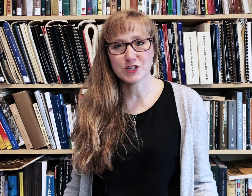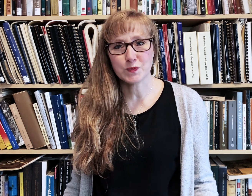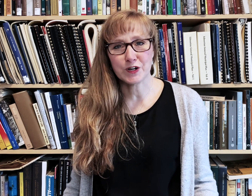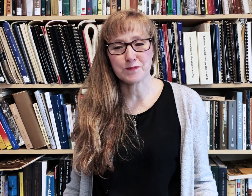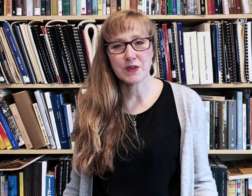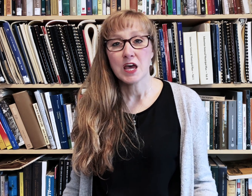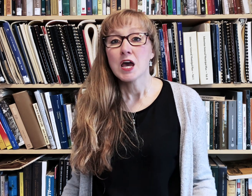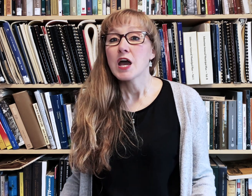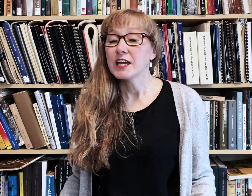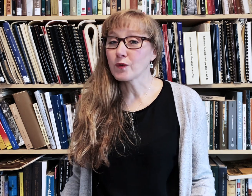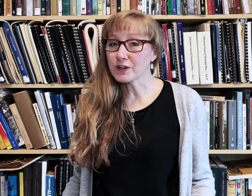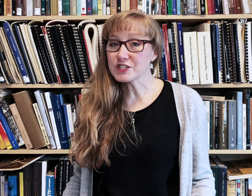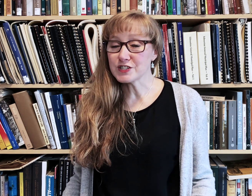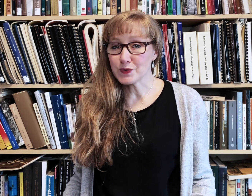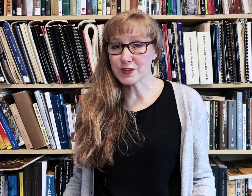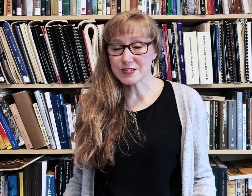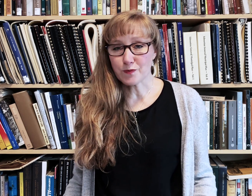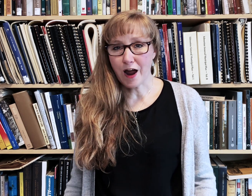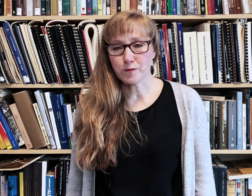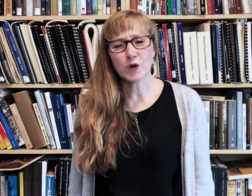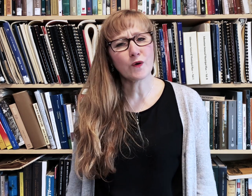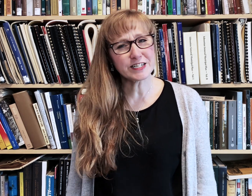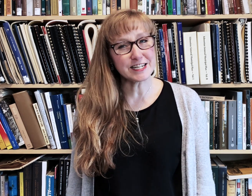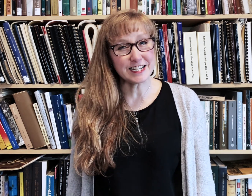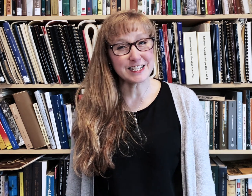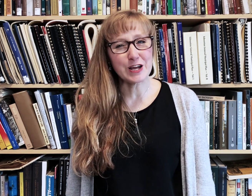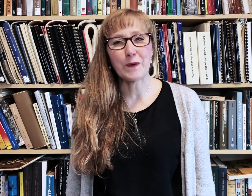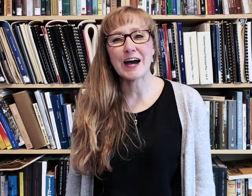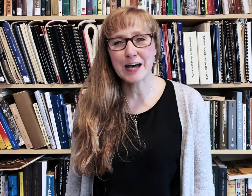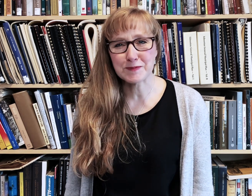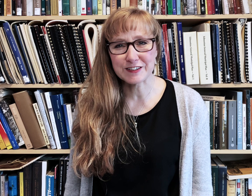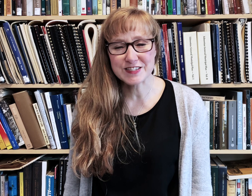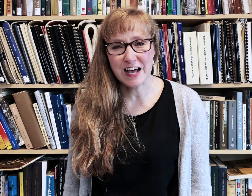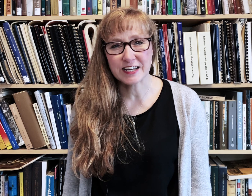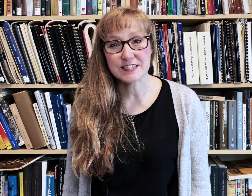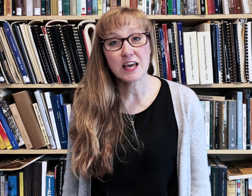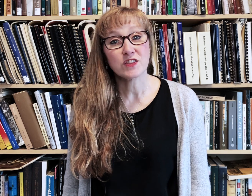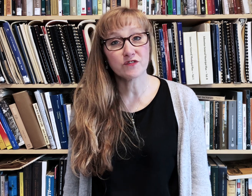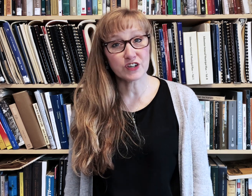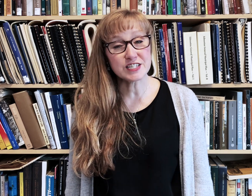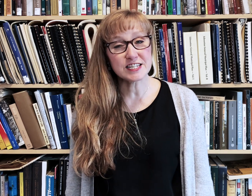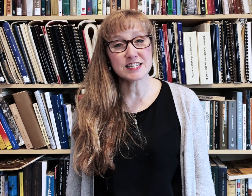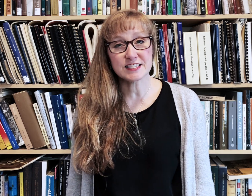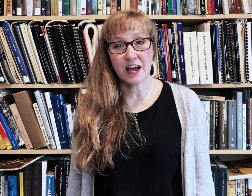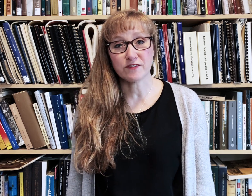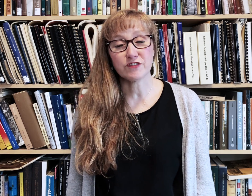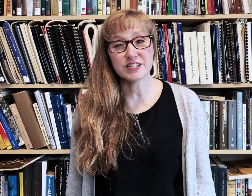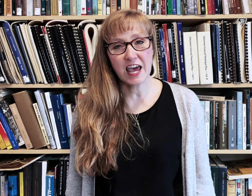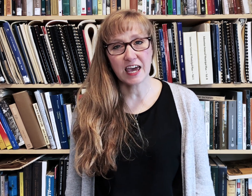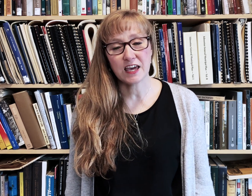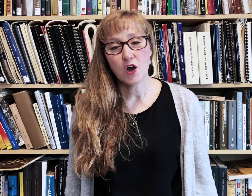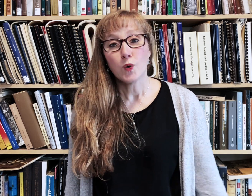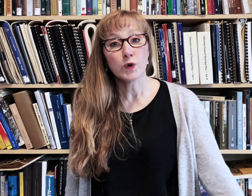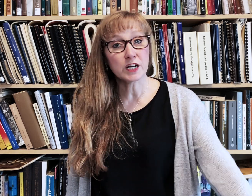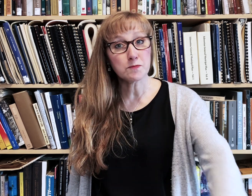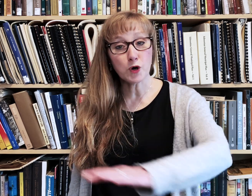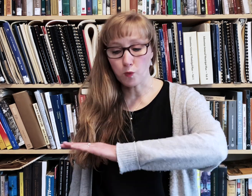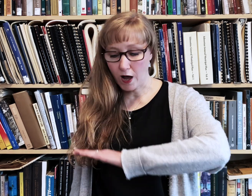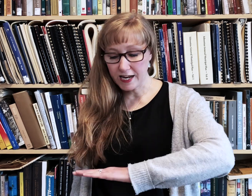Inchworm. In order to do this rhyme, we're going to need to know a couple of signs. The first is the sign for day. We're going to put one hand